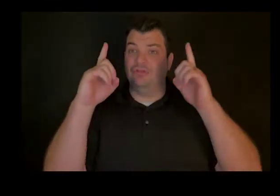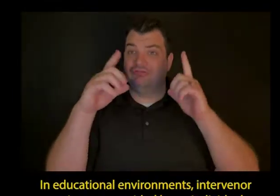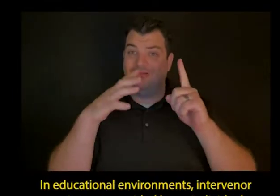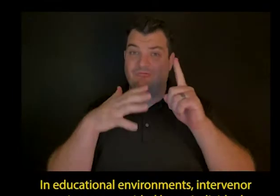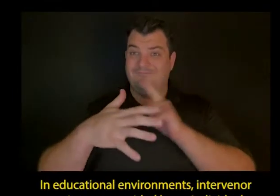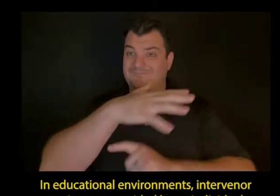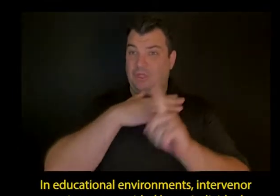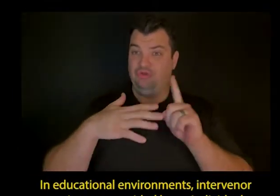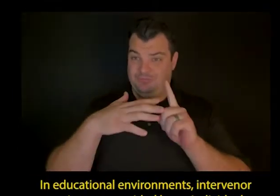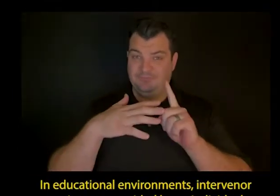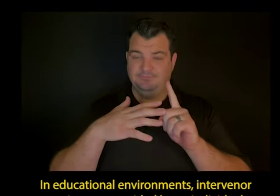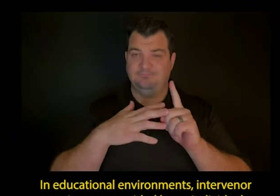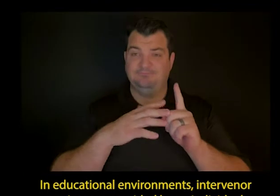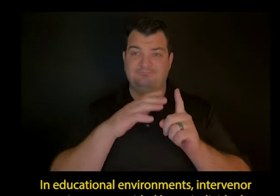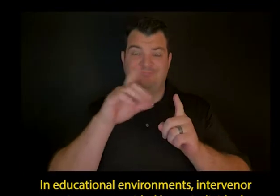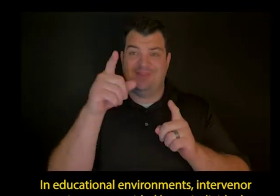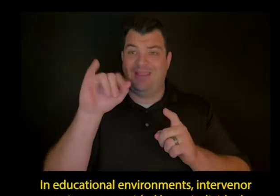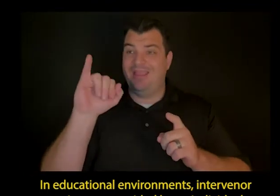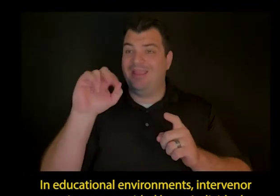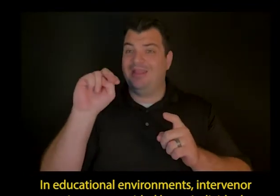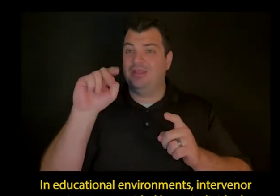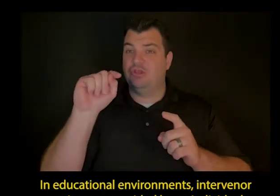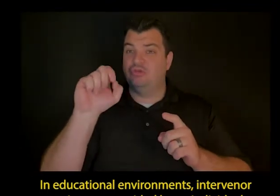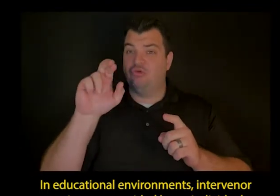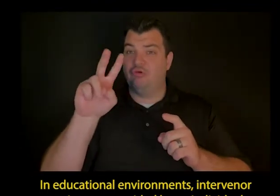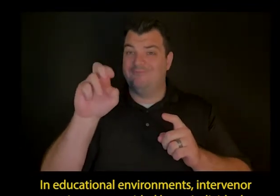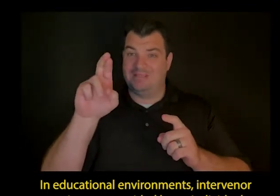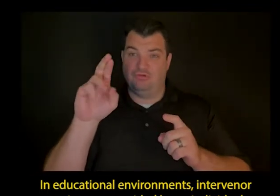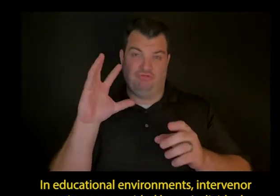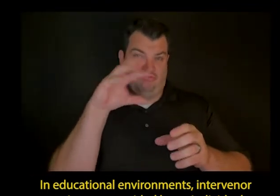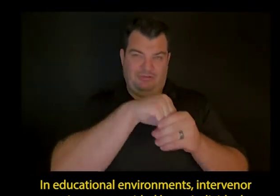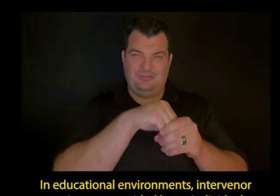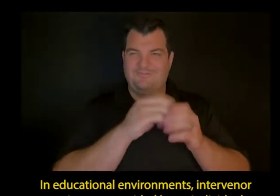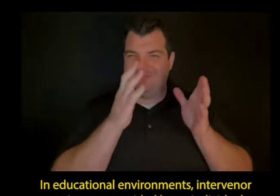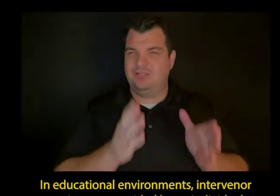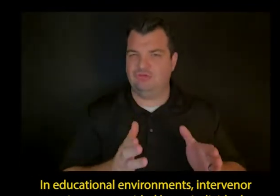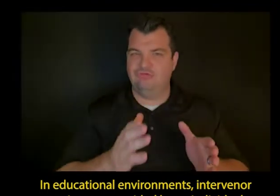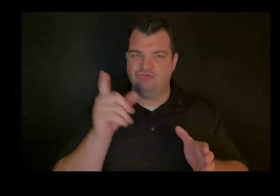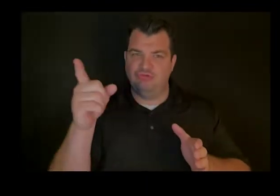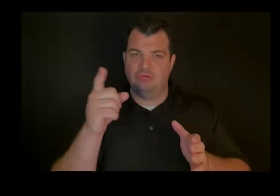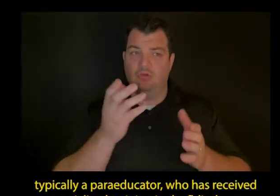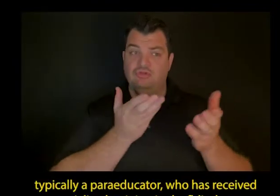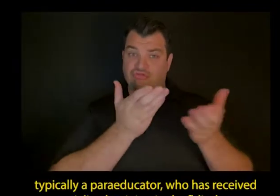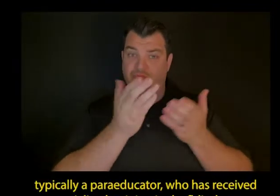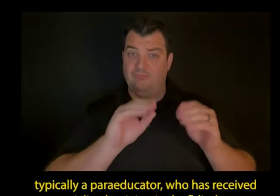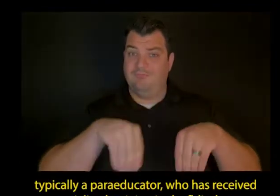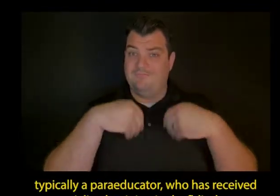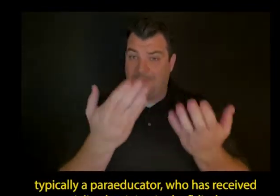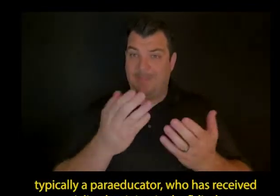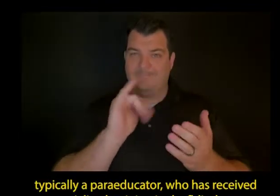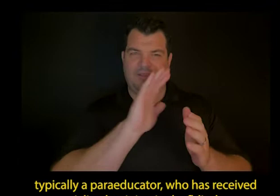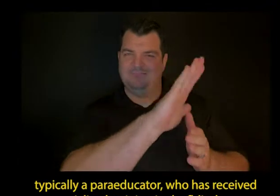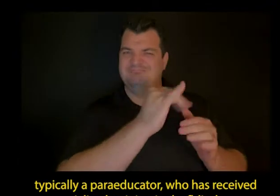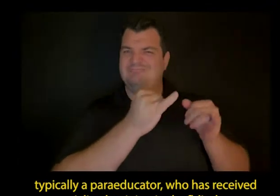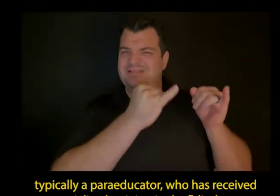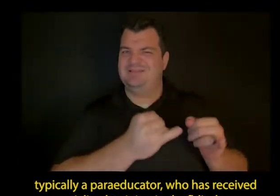In educational environments, intervener services are provided by an individual, typically a paraeducator, who has